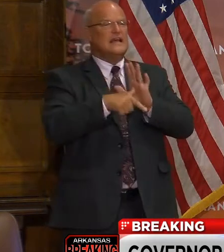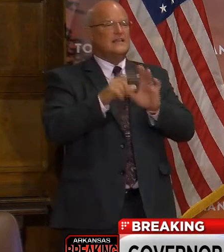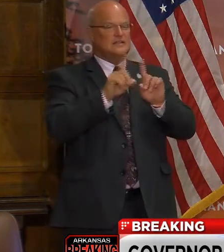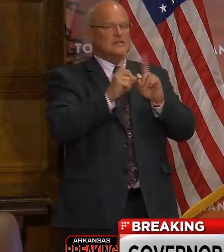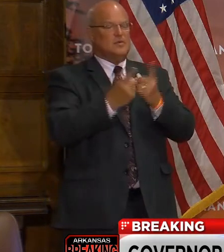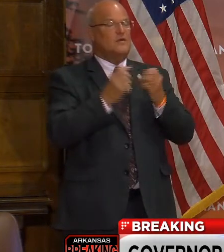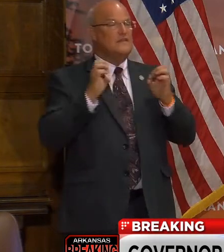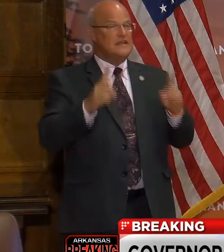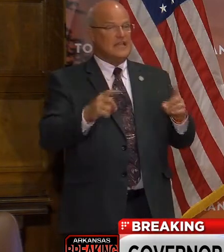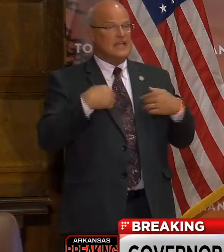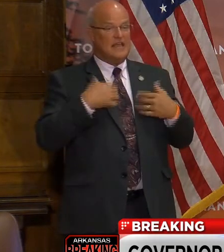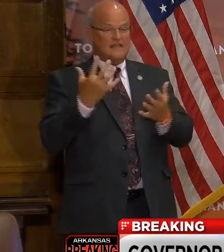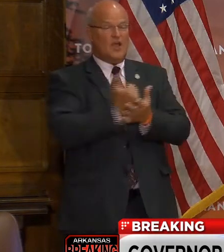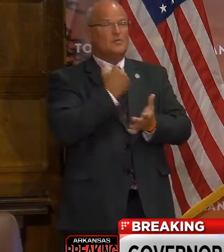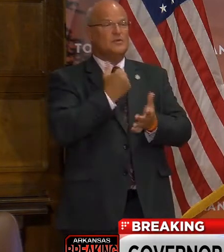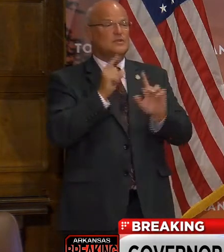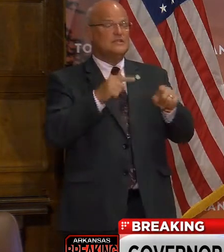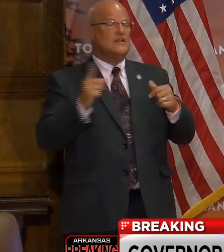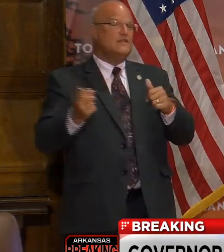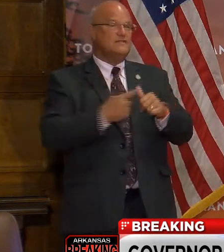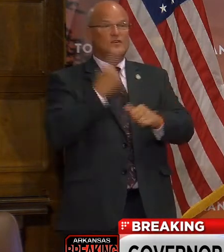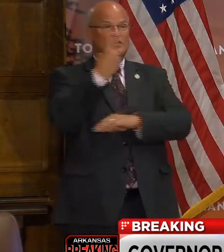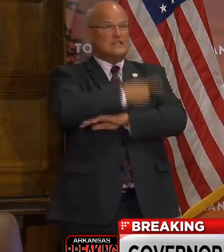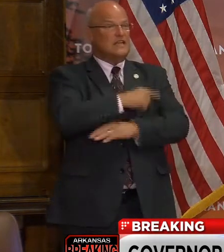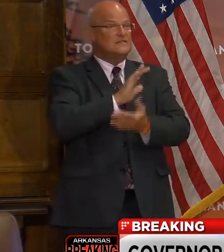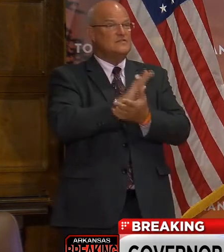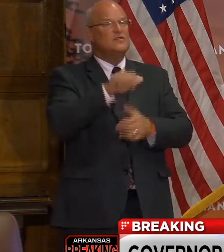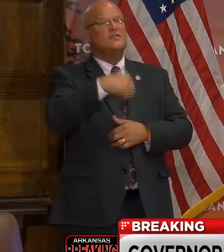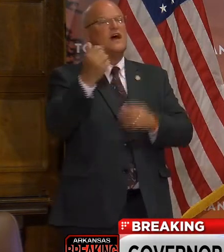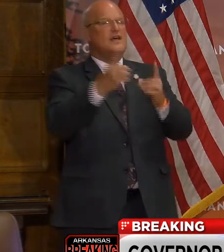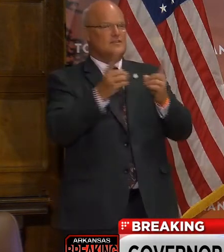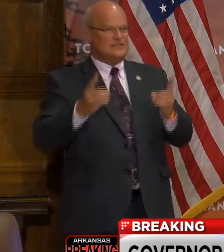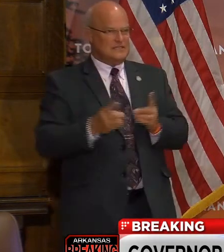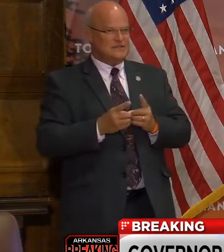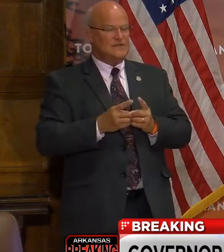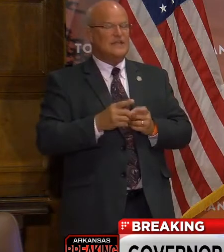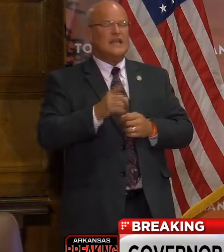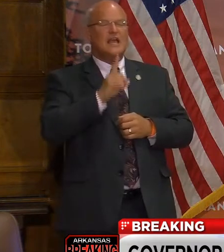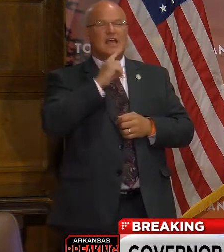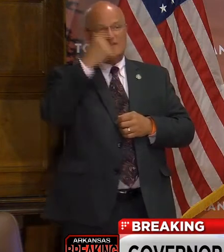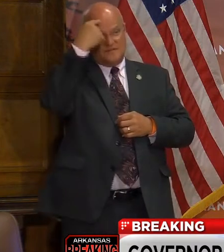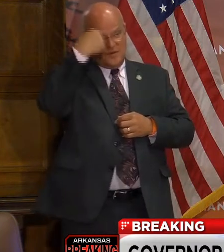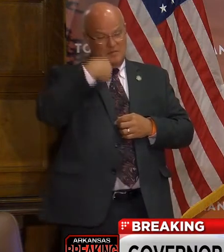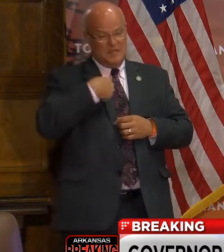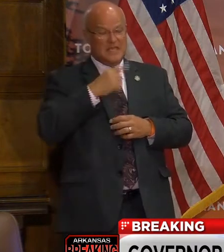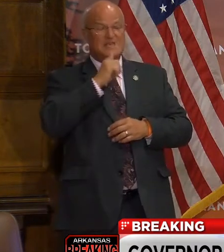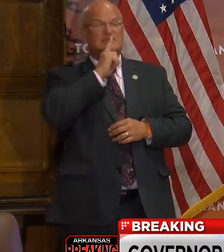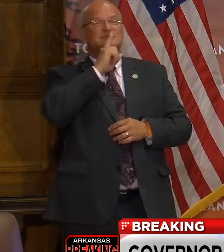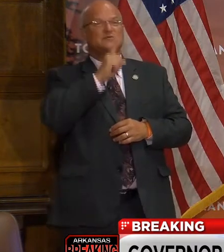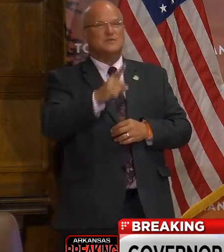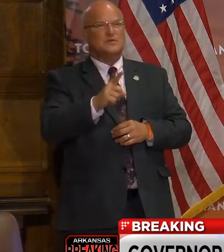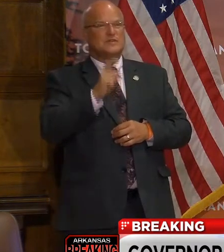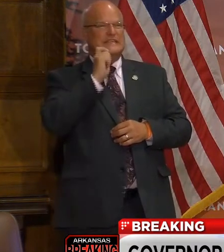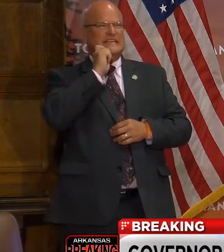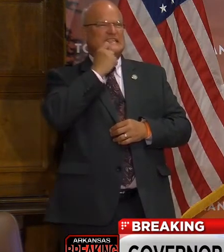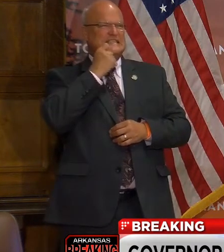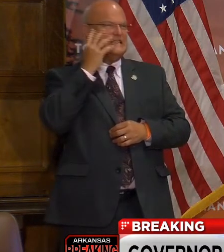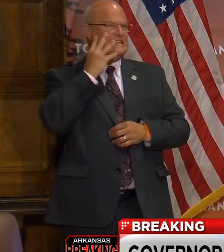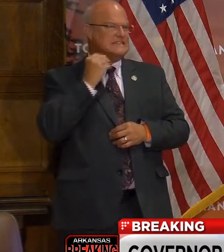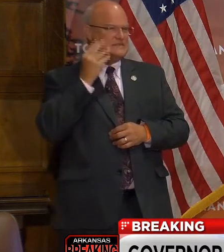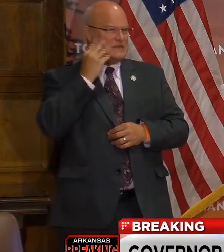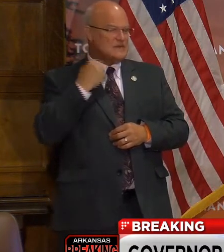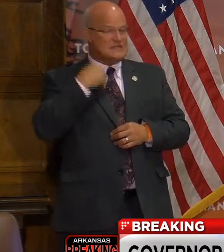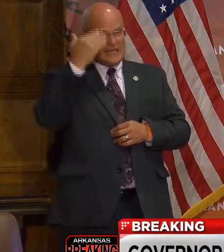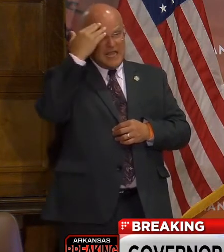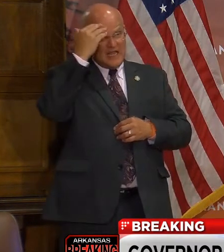the opportunity to attend first days of school in other districts. It is truly a neat experience, and I know